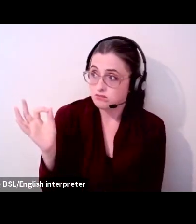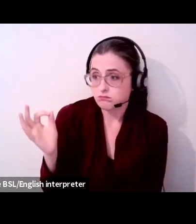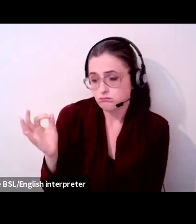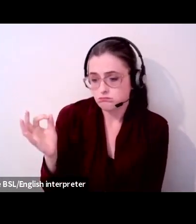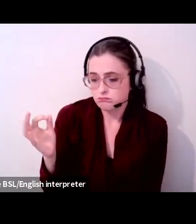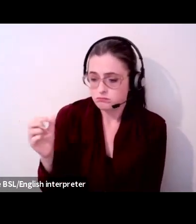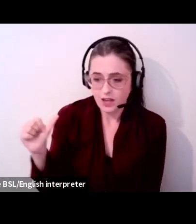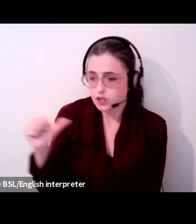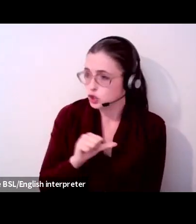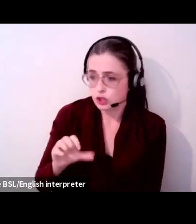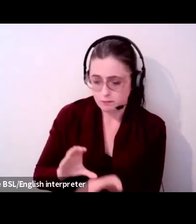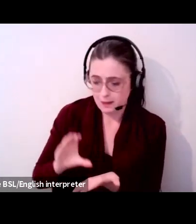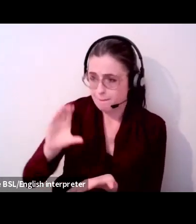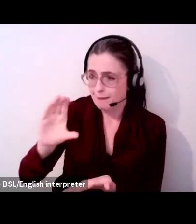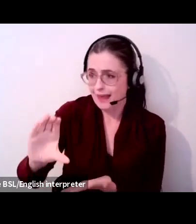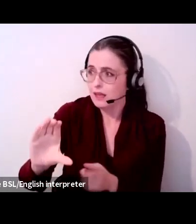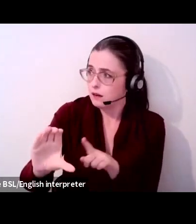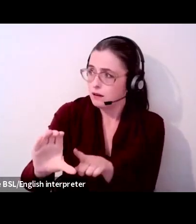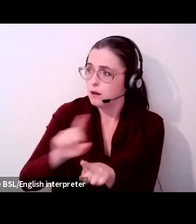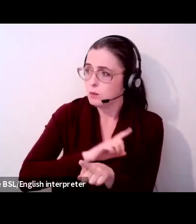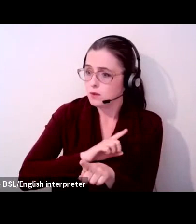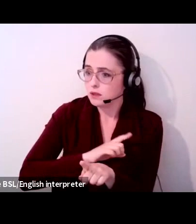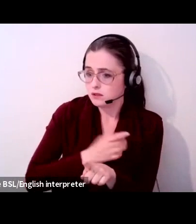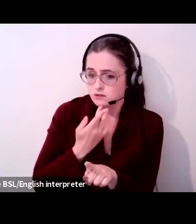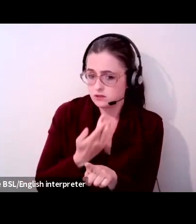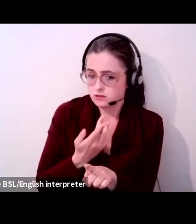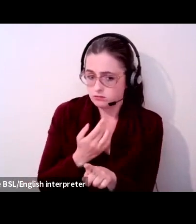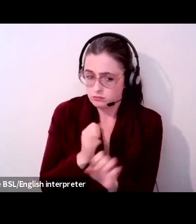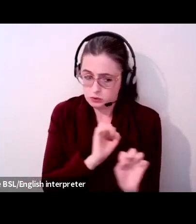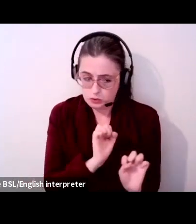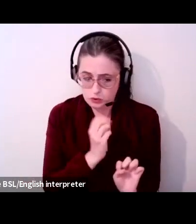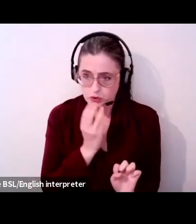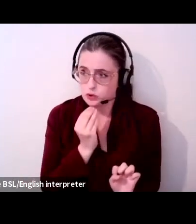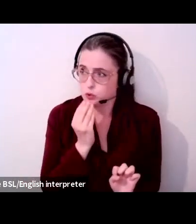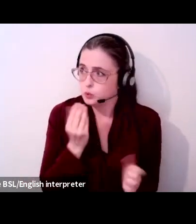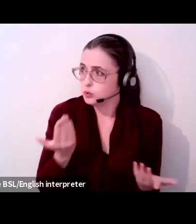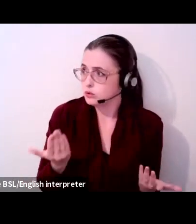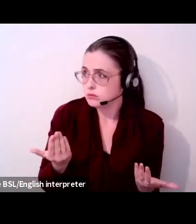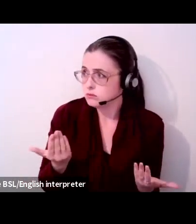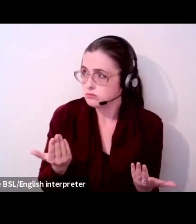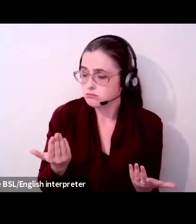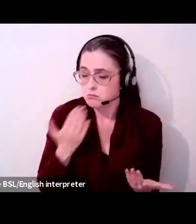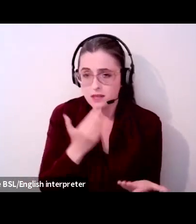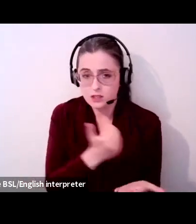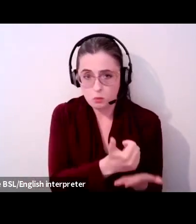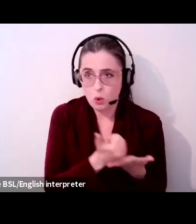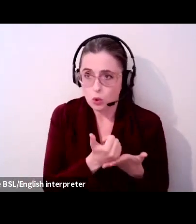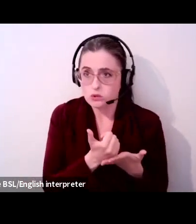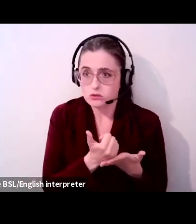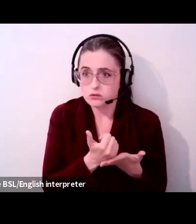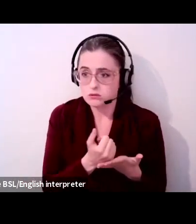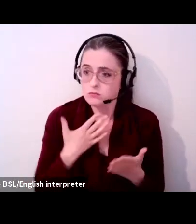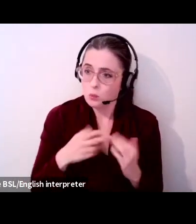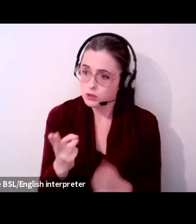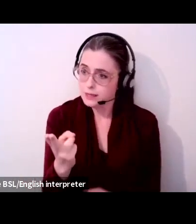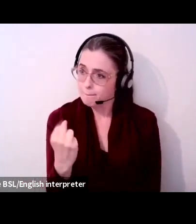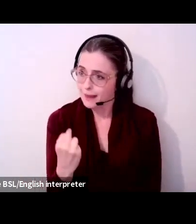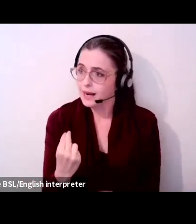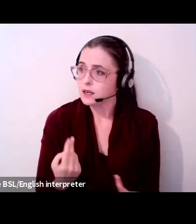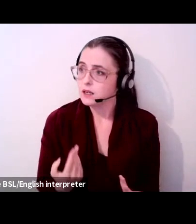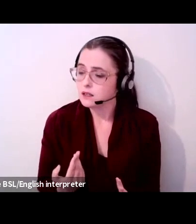well, I shouldn't be paying this because I haven't used my support. If you use support, but